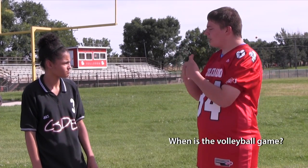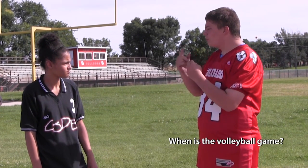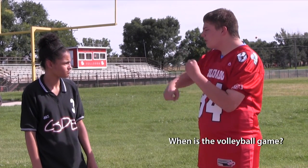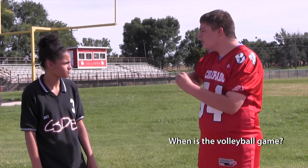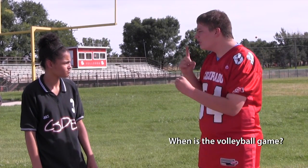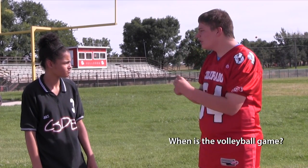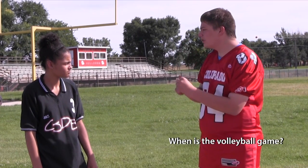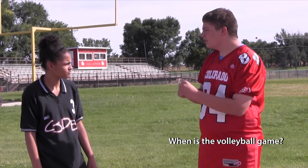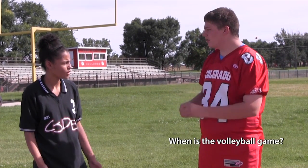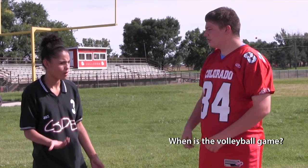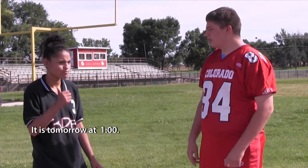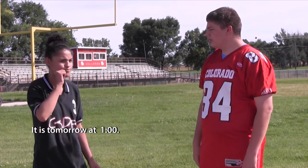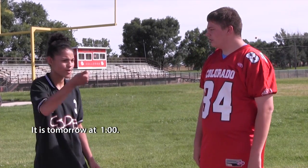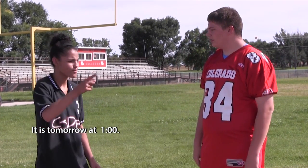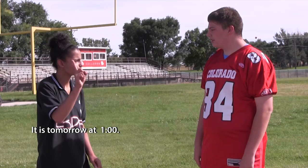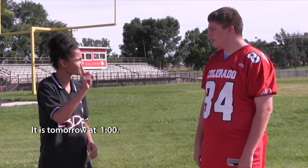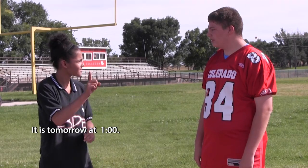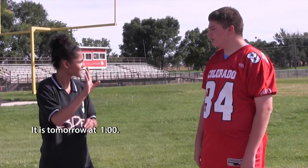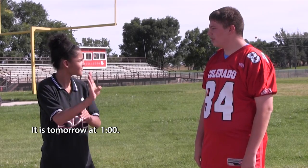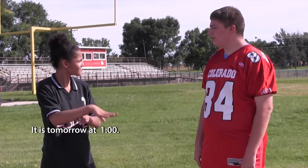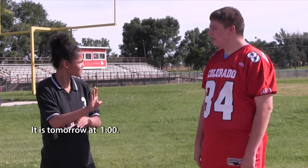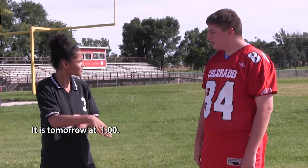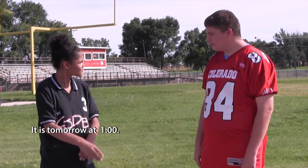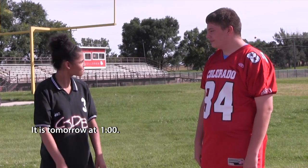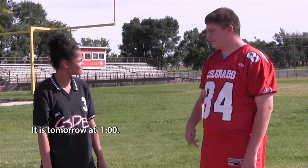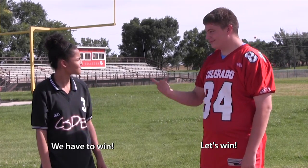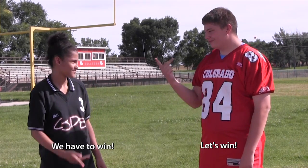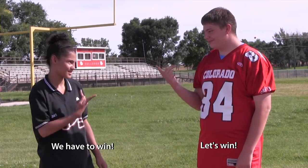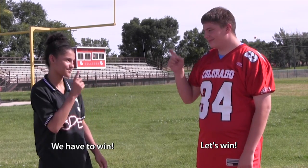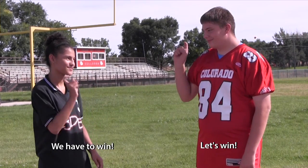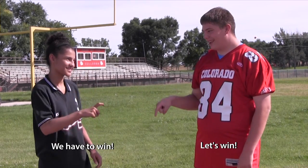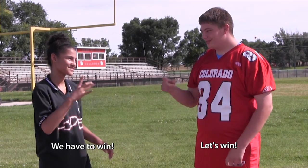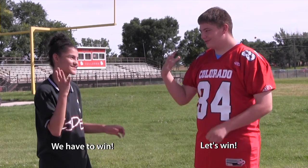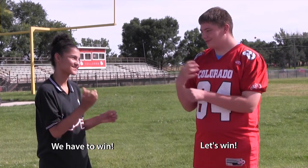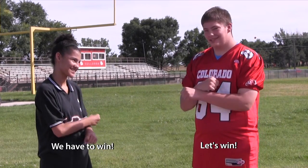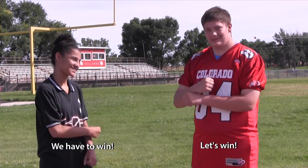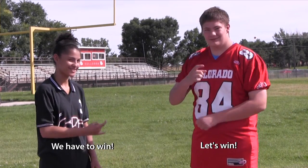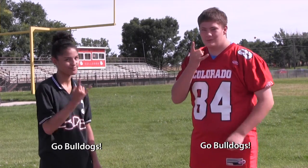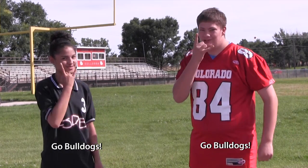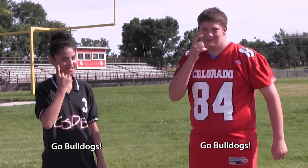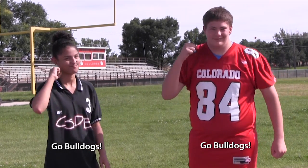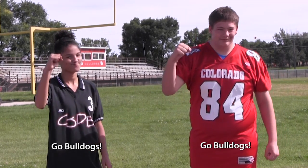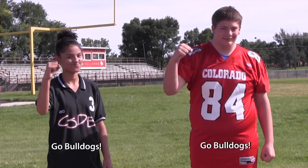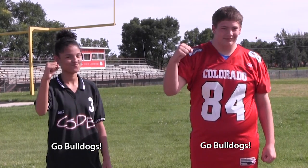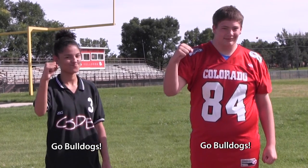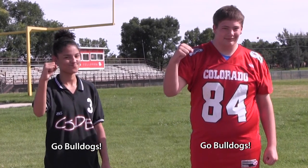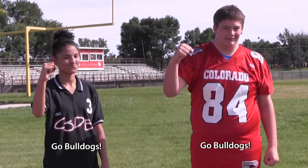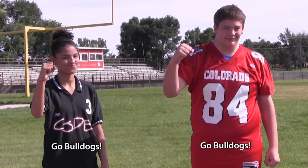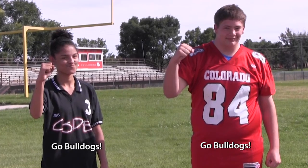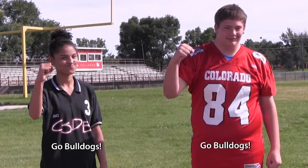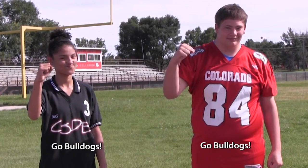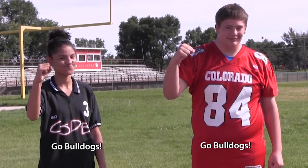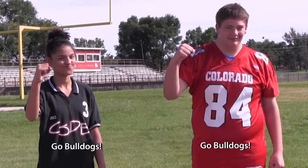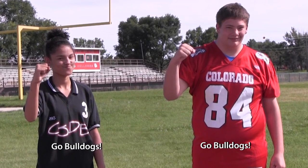When is the volleyball game? It's tomorrow at 1 o'clock. Let's we have to win. Go